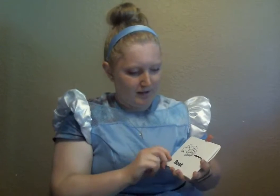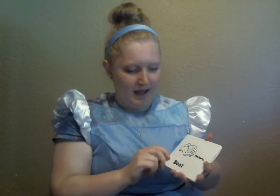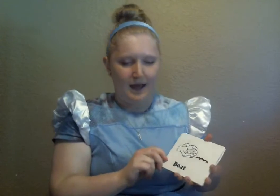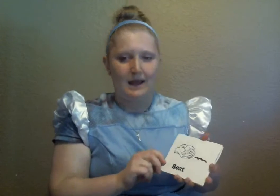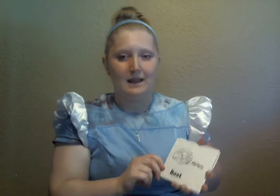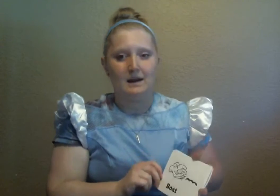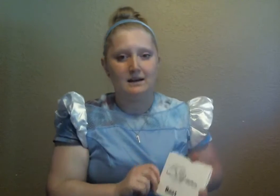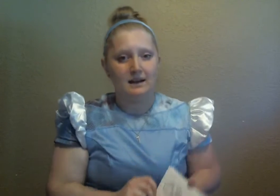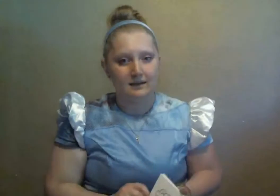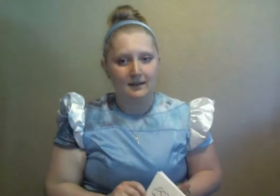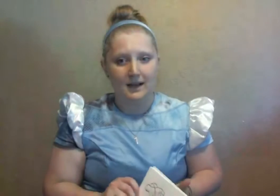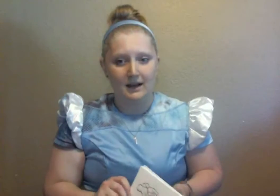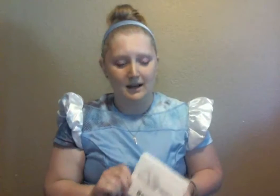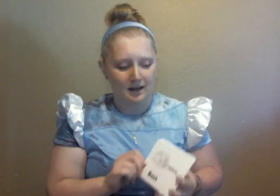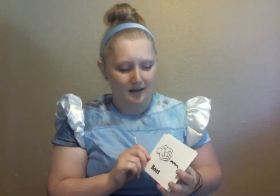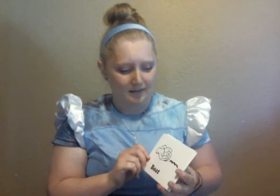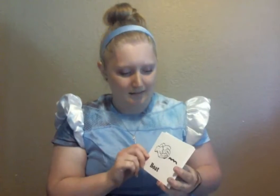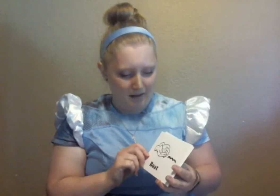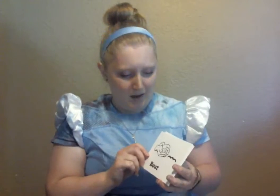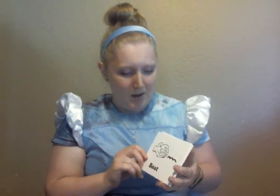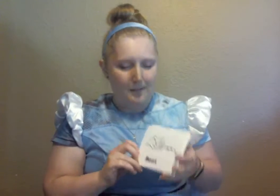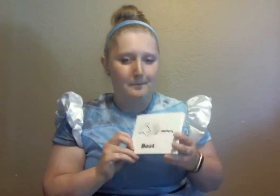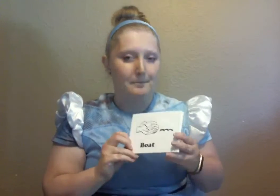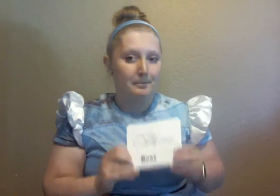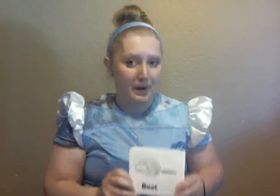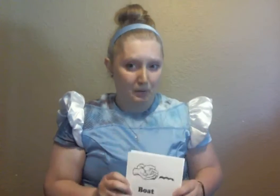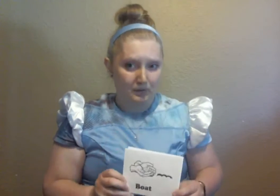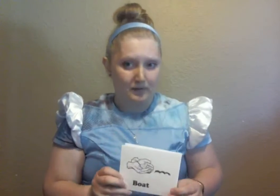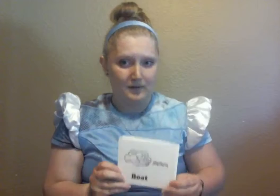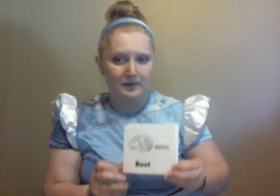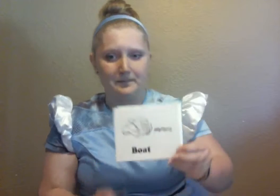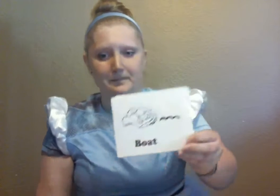Okay, and then our next sign is boat.